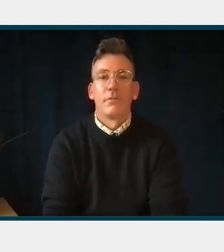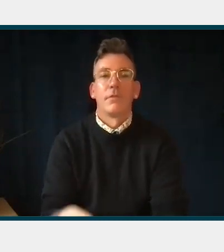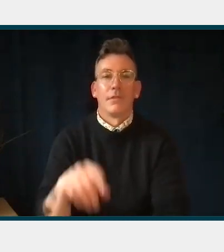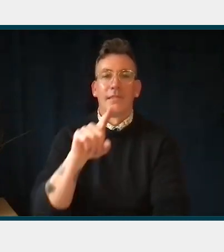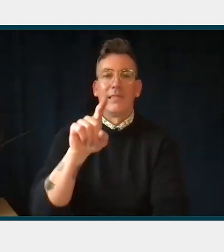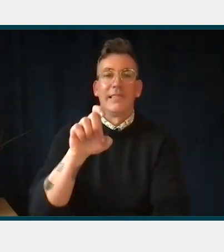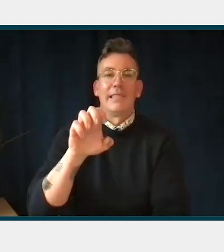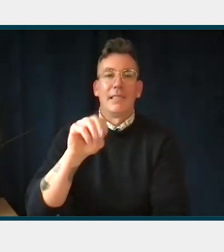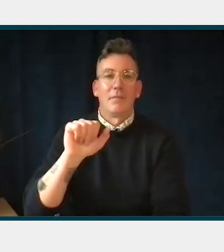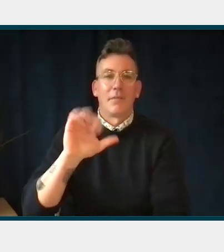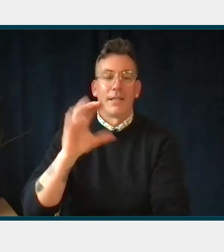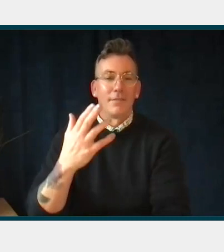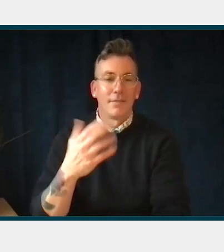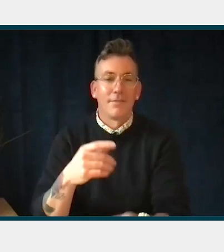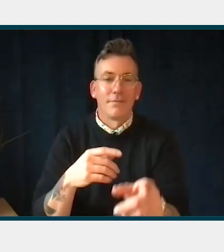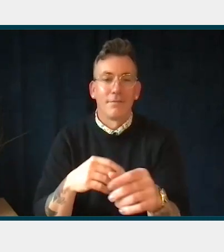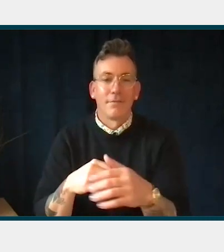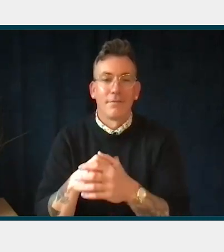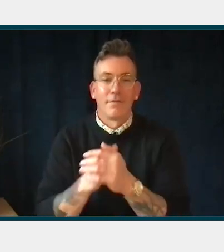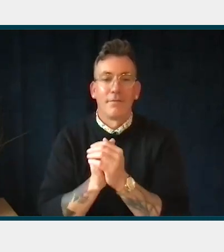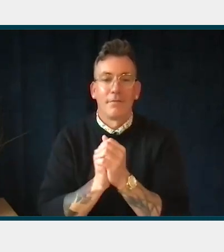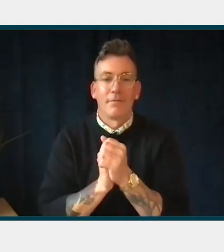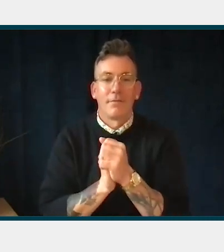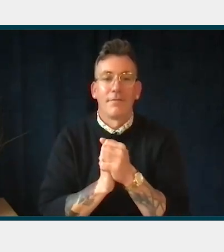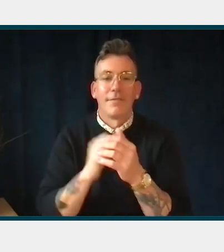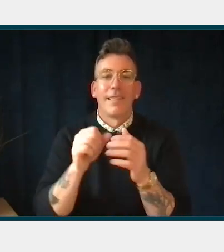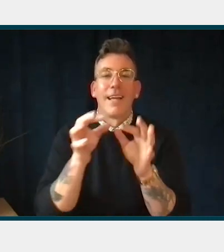Z-E-M-A-C-H. I'm not sure how it showed up on captions.